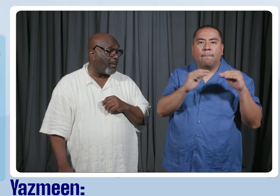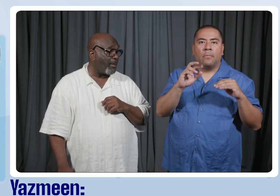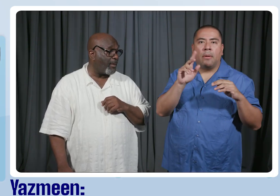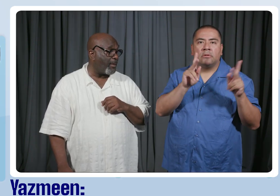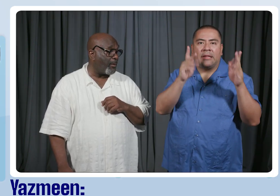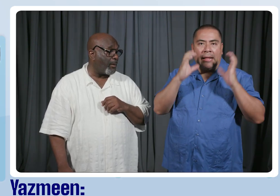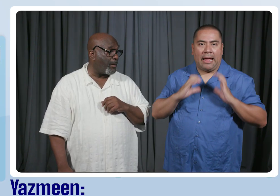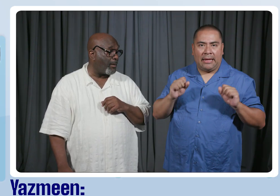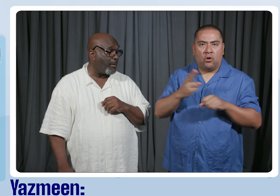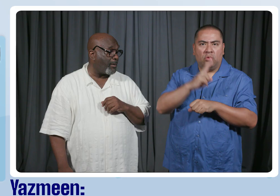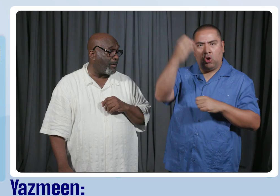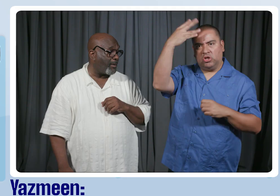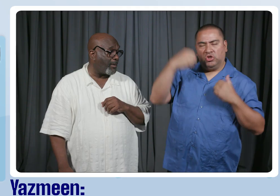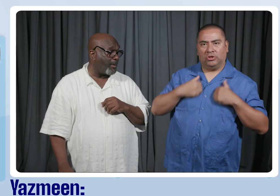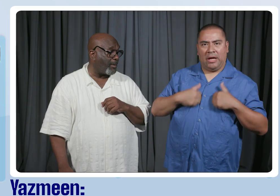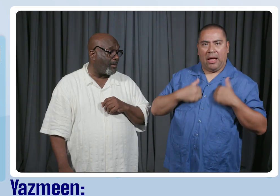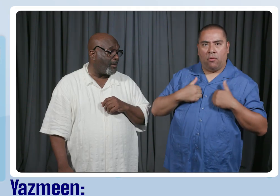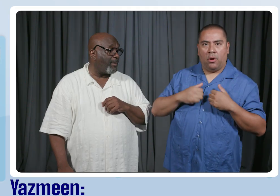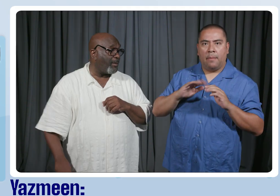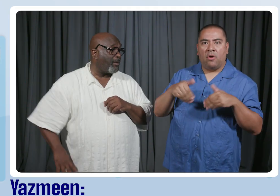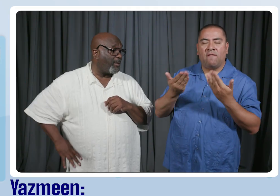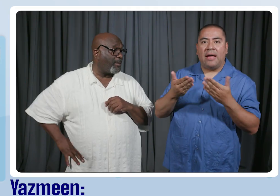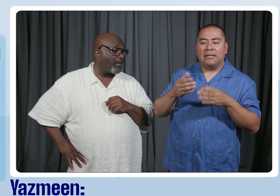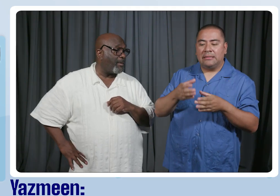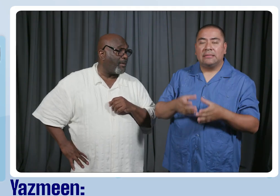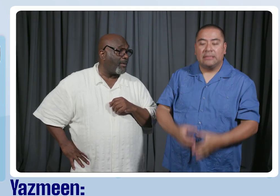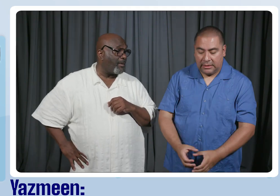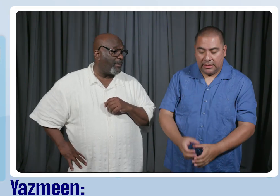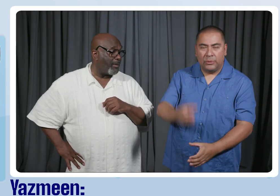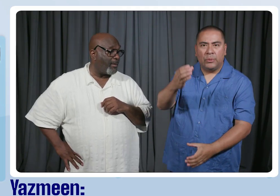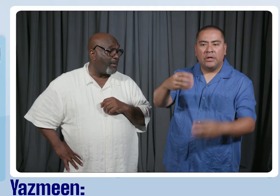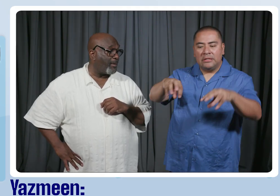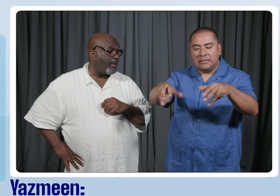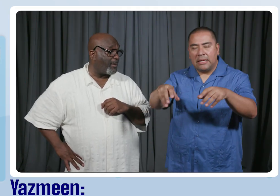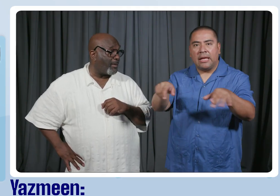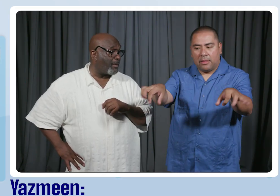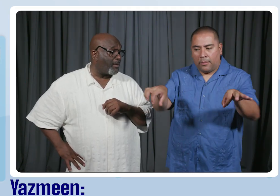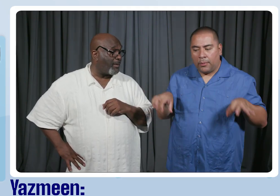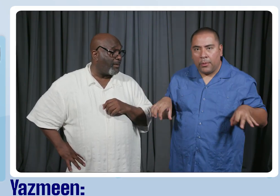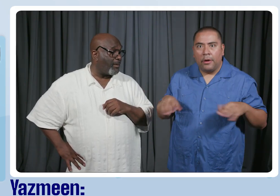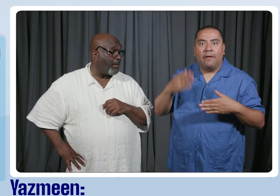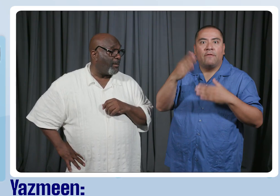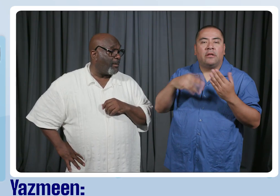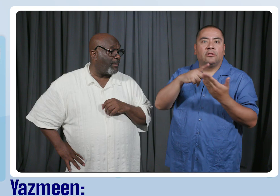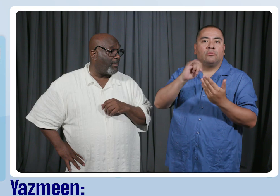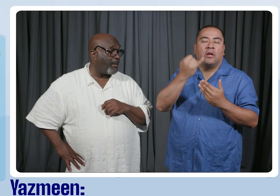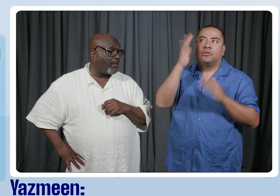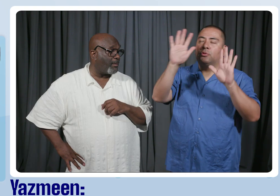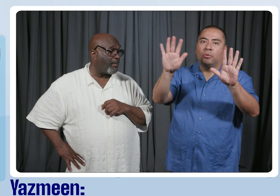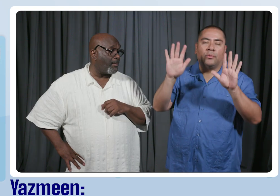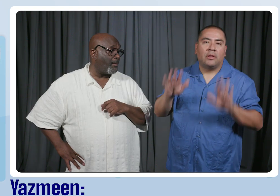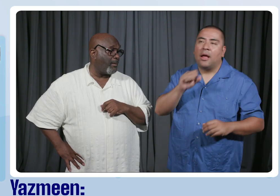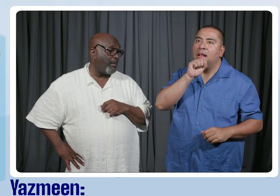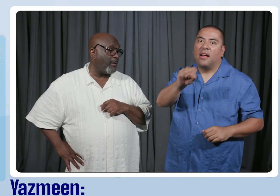their shower. And providing the pedestal sink as well as the grab bars, the project came out fantastic. I loved it. And it was